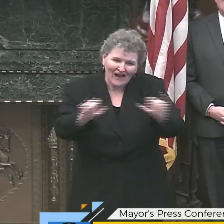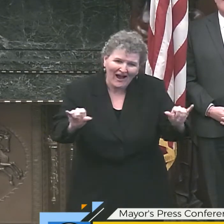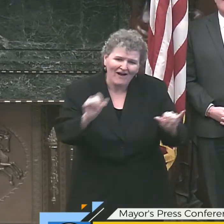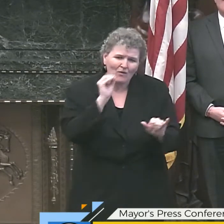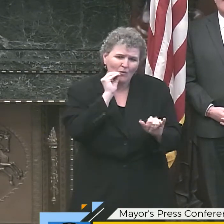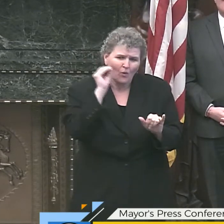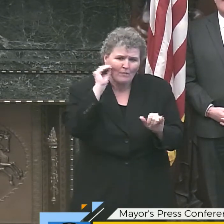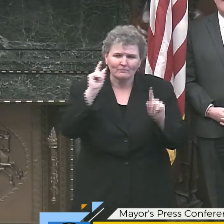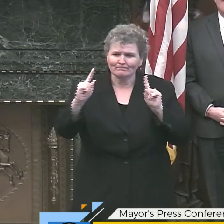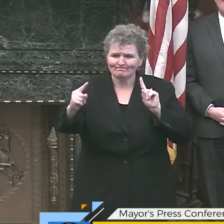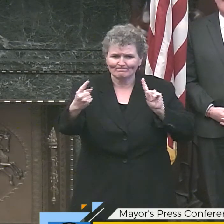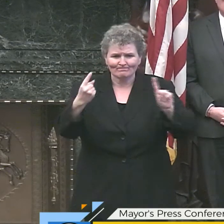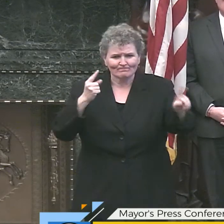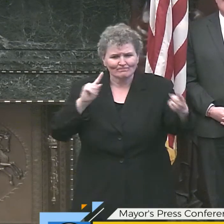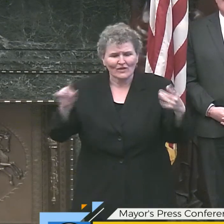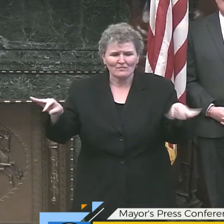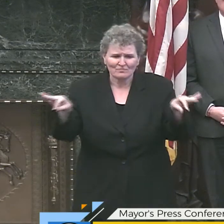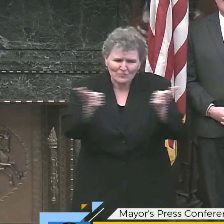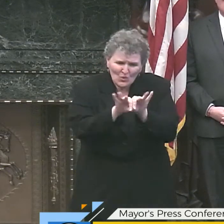thanks.